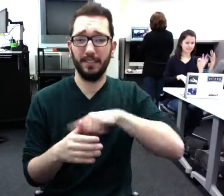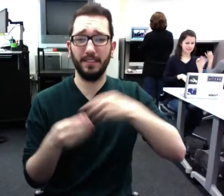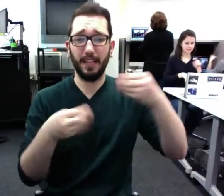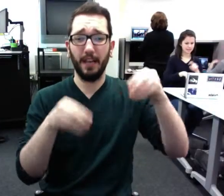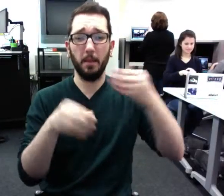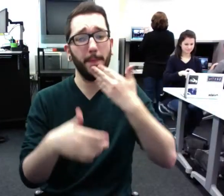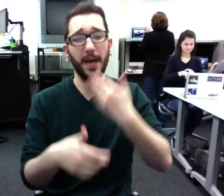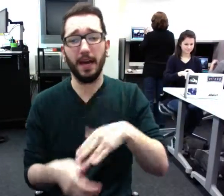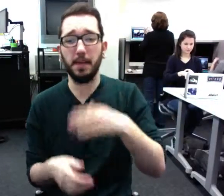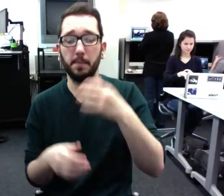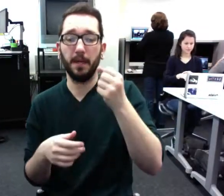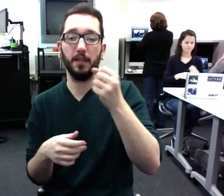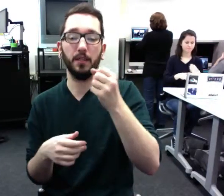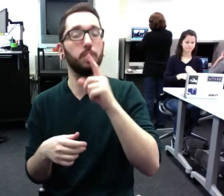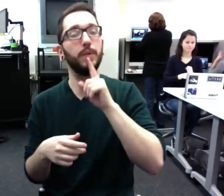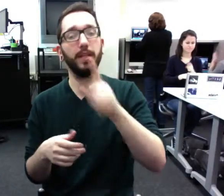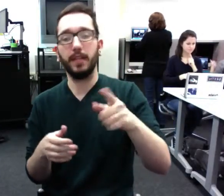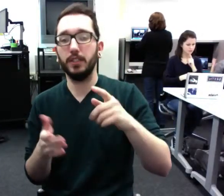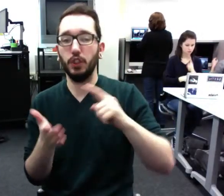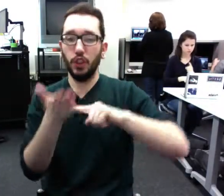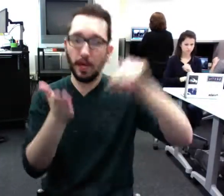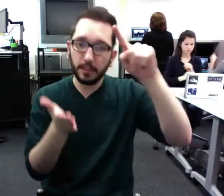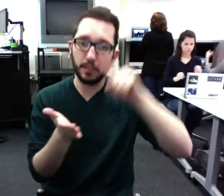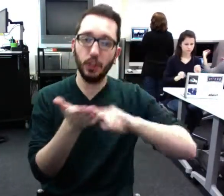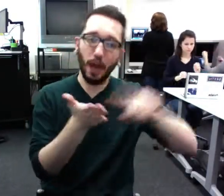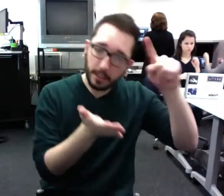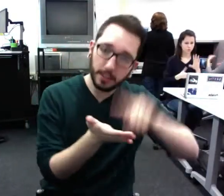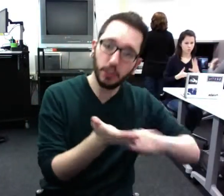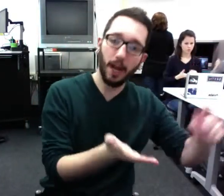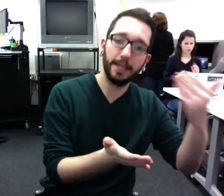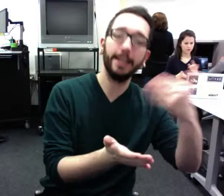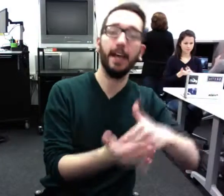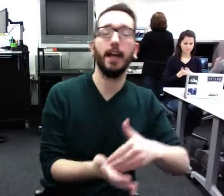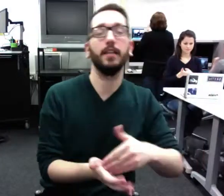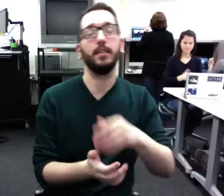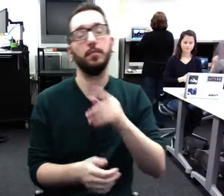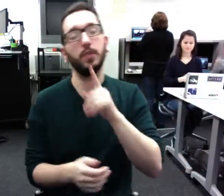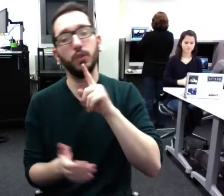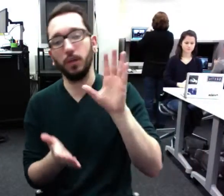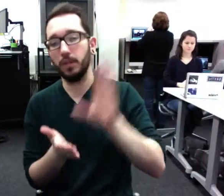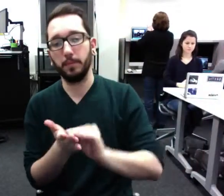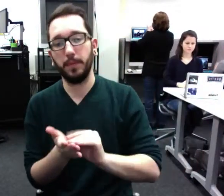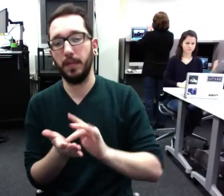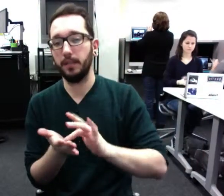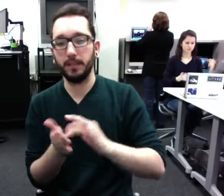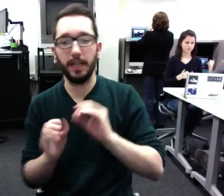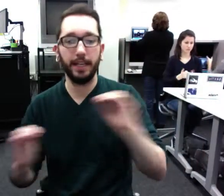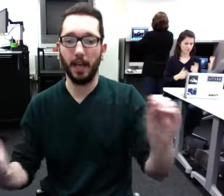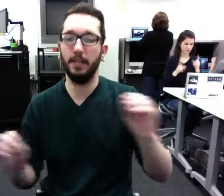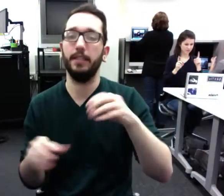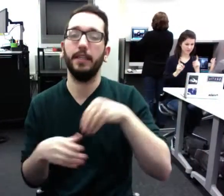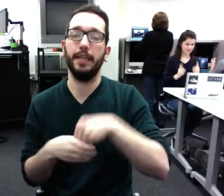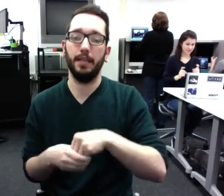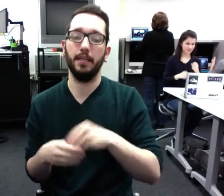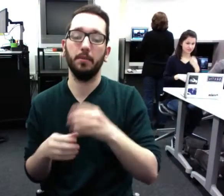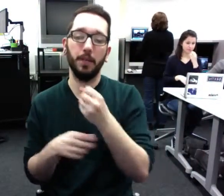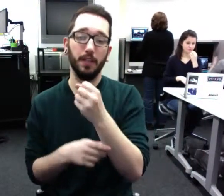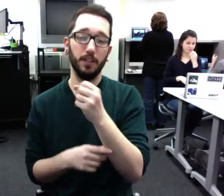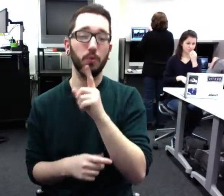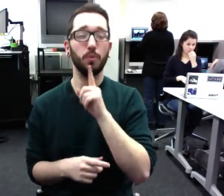make sure every step of the way that there's no antibiotics in that milk. It's the most tested food product you can buy. Milk is so highly regulated.